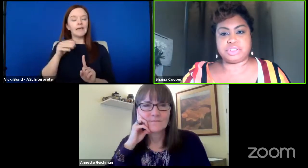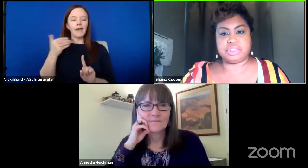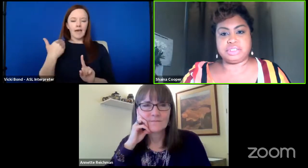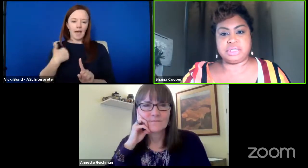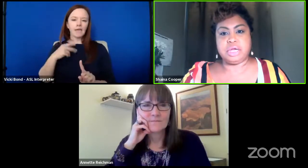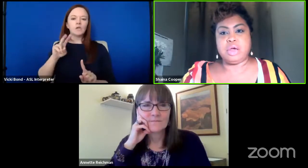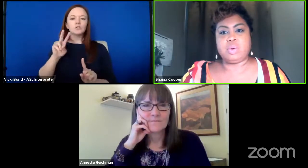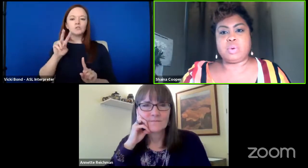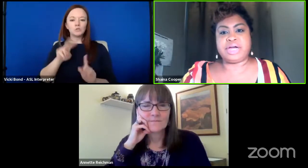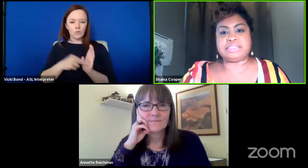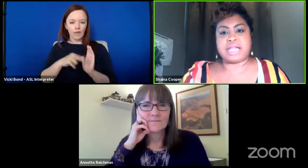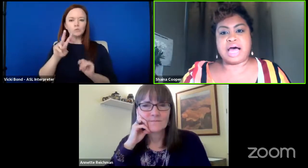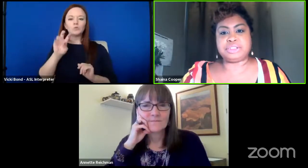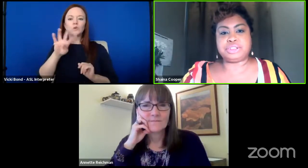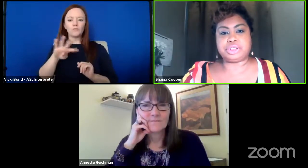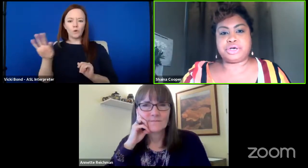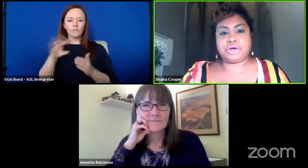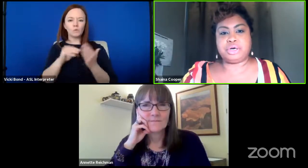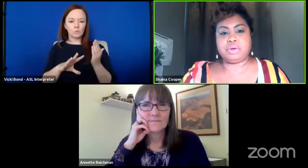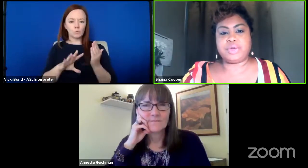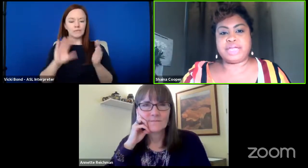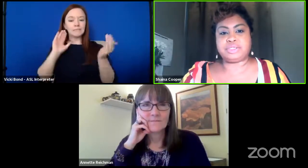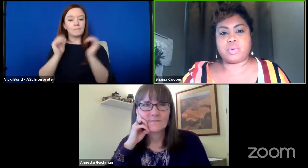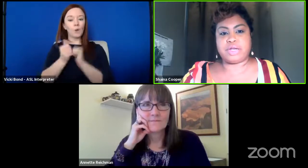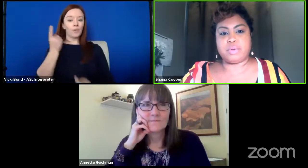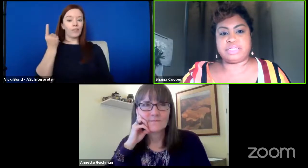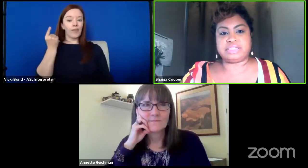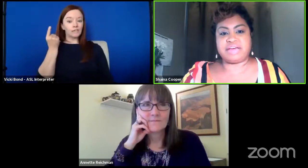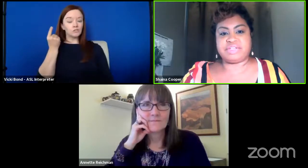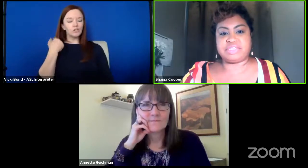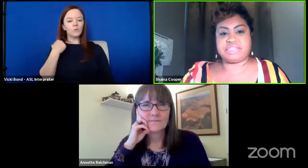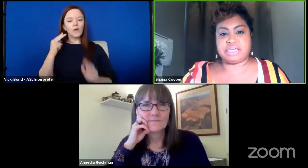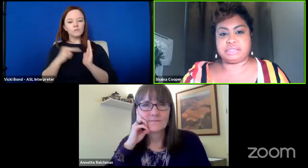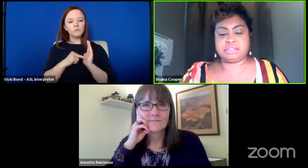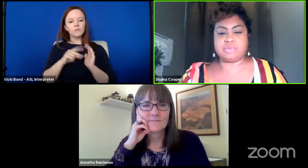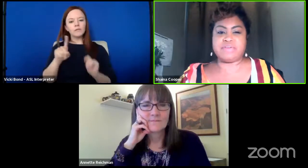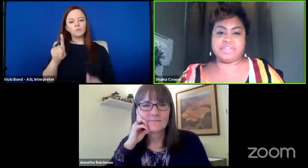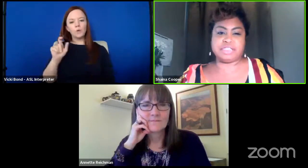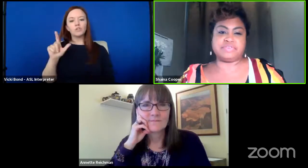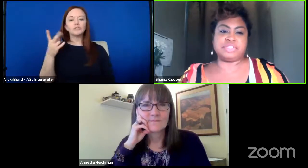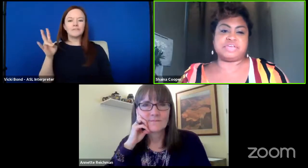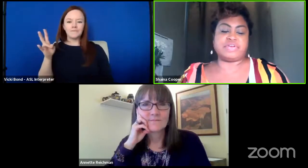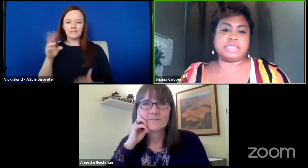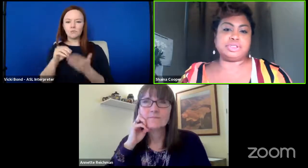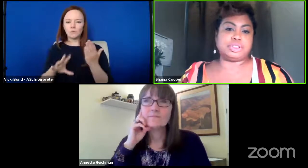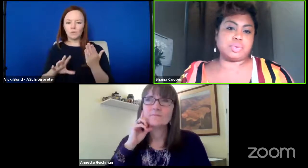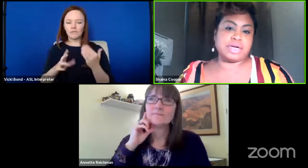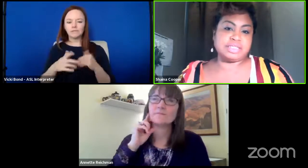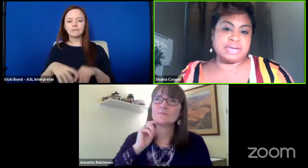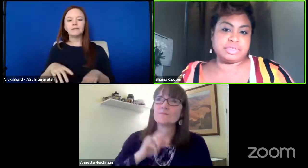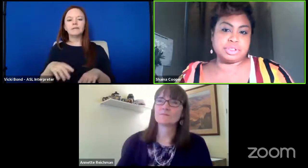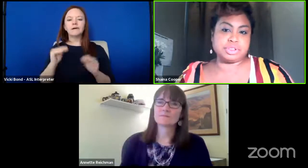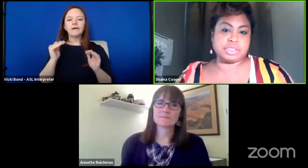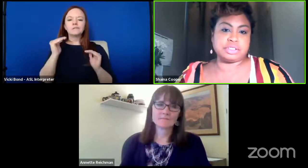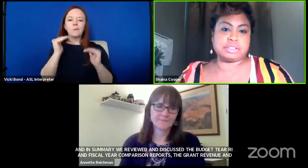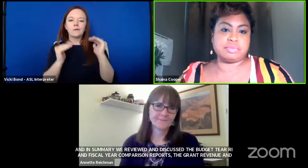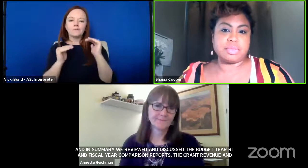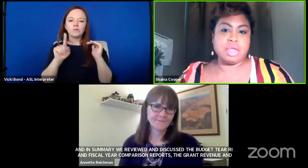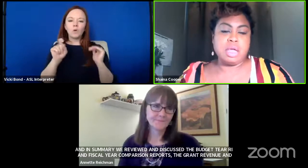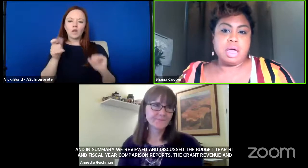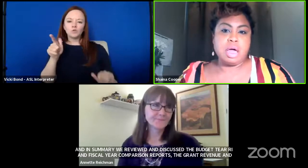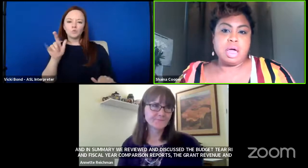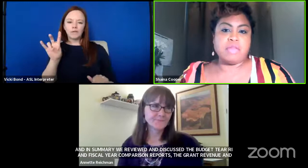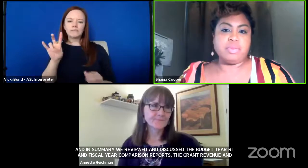2,244 students, whereas last year we had 2,117, so roughly a difference of 127